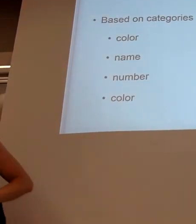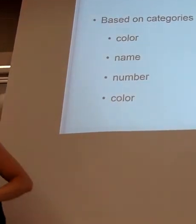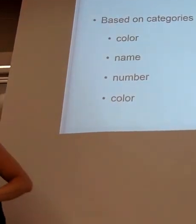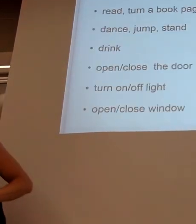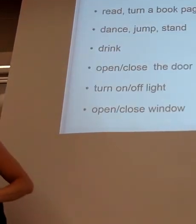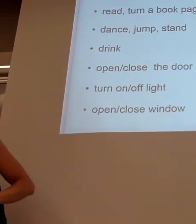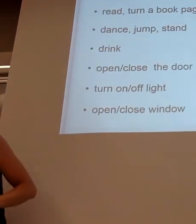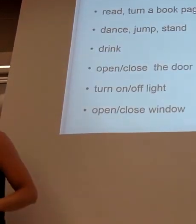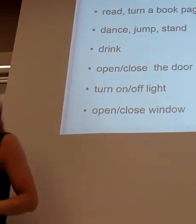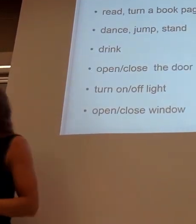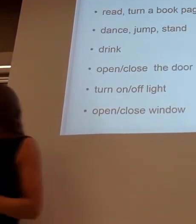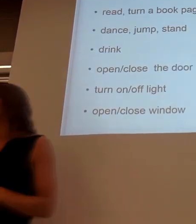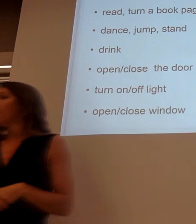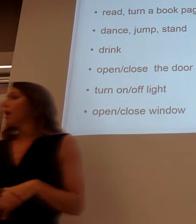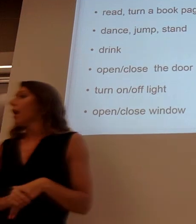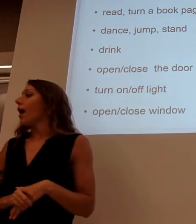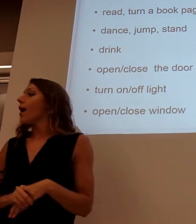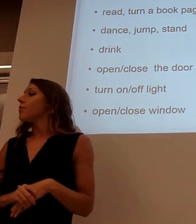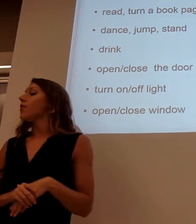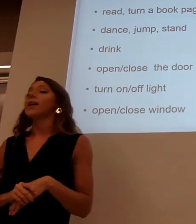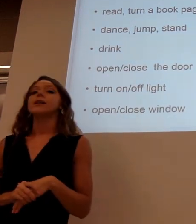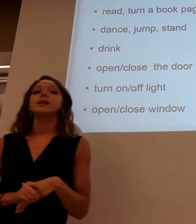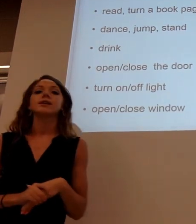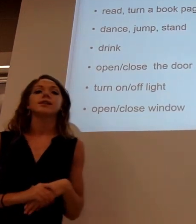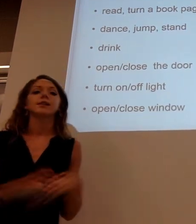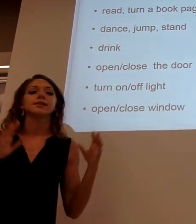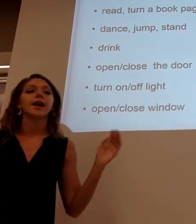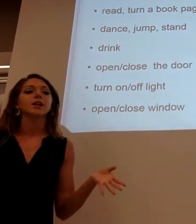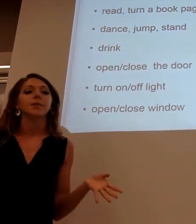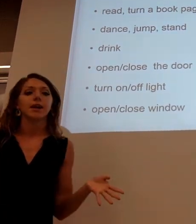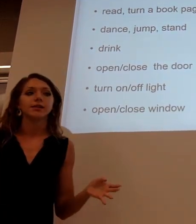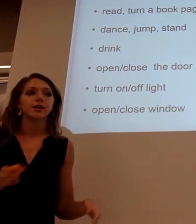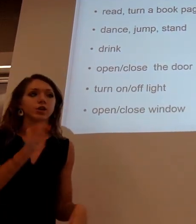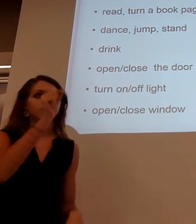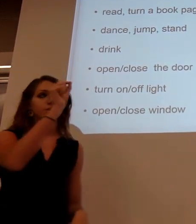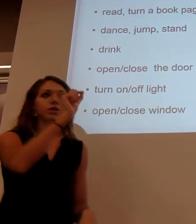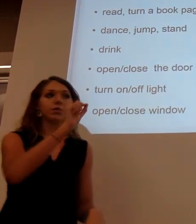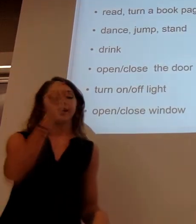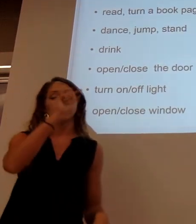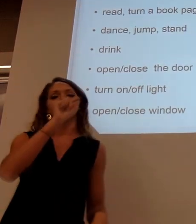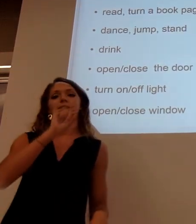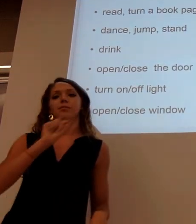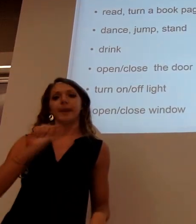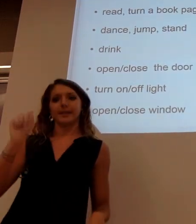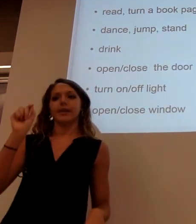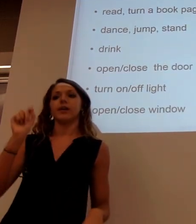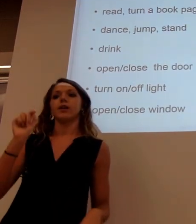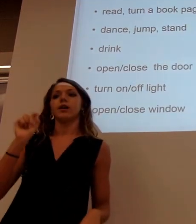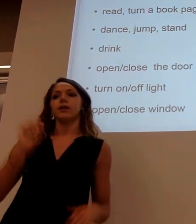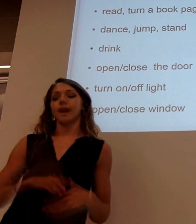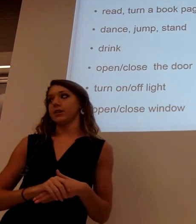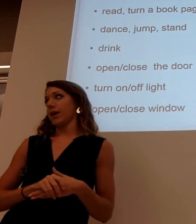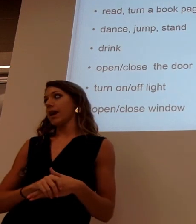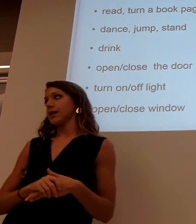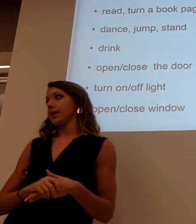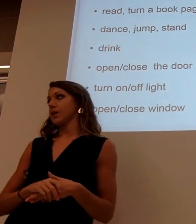that's easy. Then he's going to assign a command, and you're going to circle a picture depicting that demand. And here's